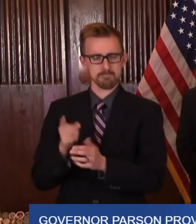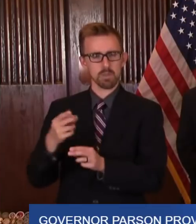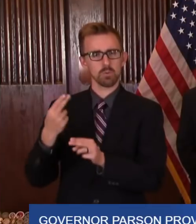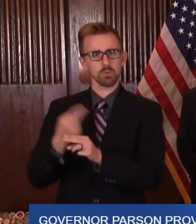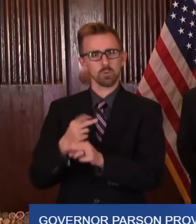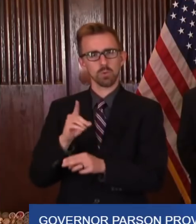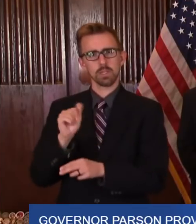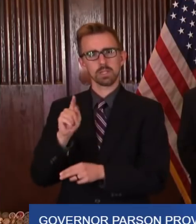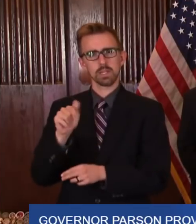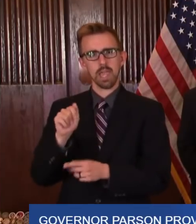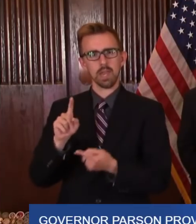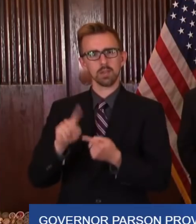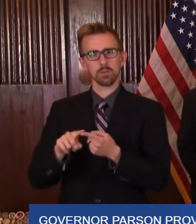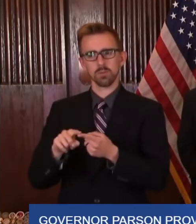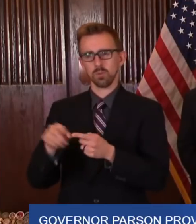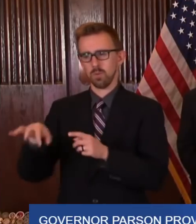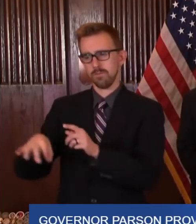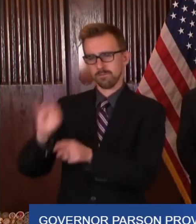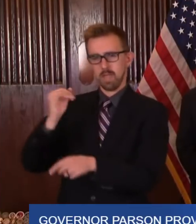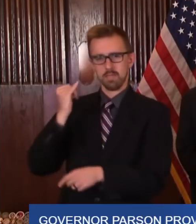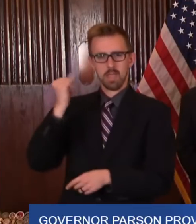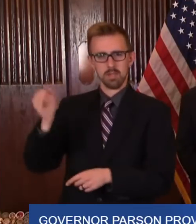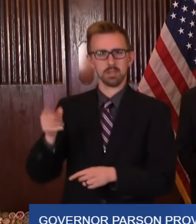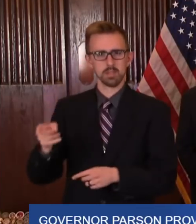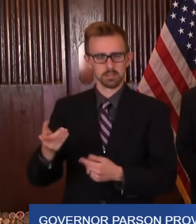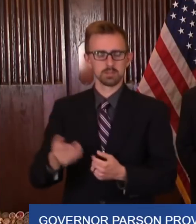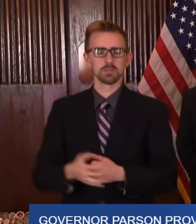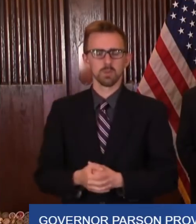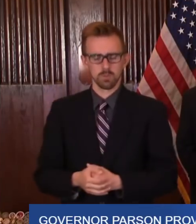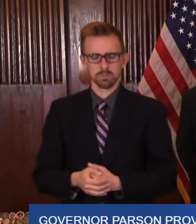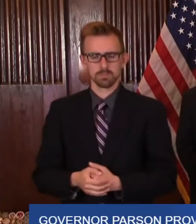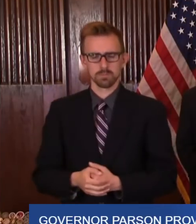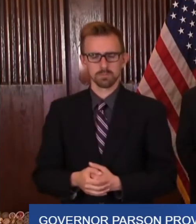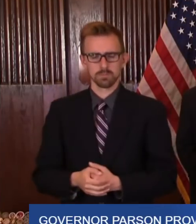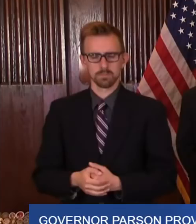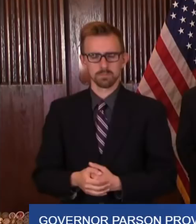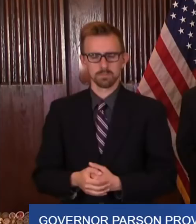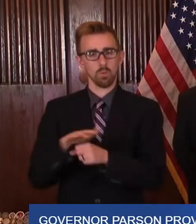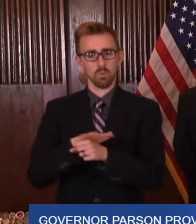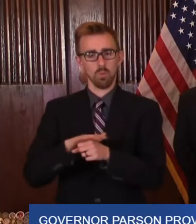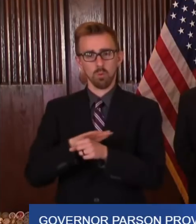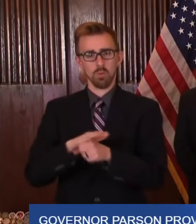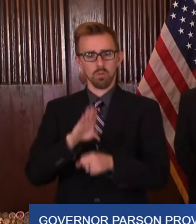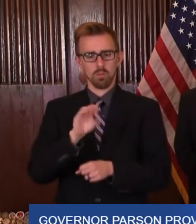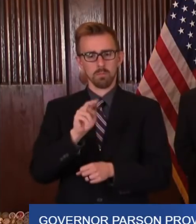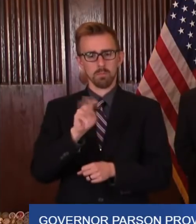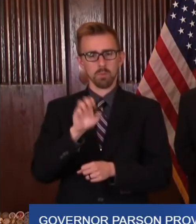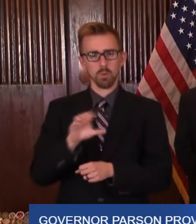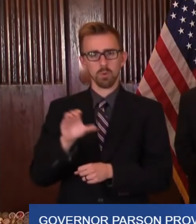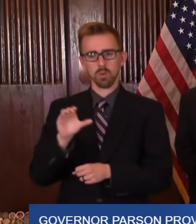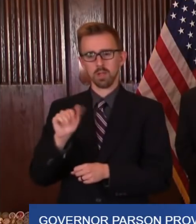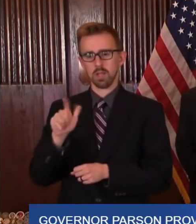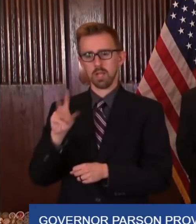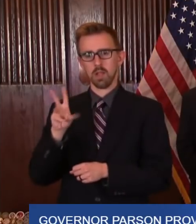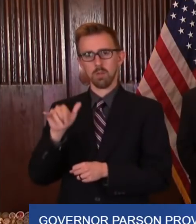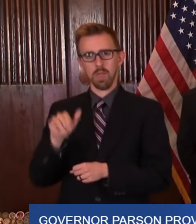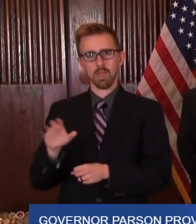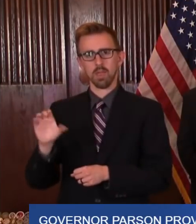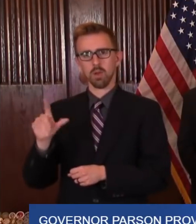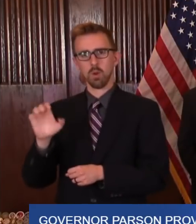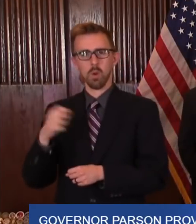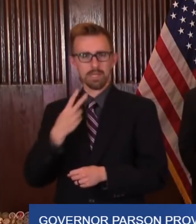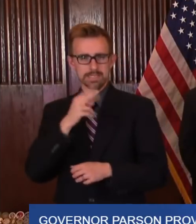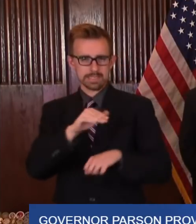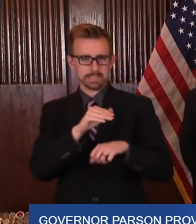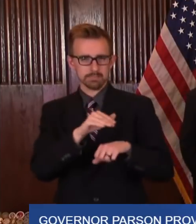using data to come up with an idea. So we certainly, now at a local level, Boone, Callaway, Cole County, I see that on the news every